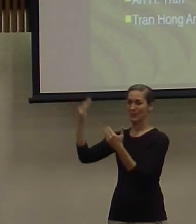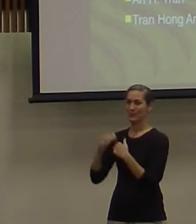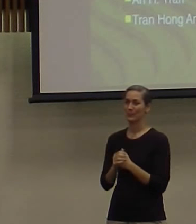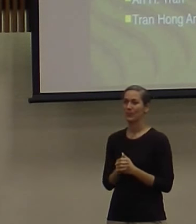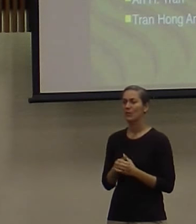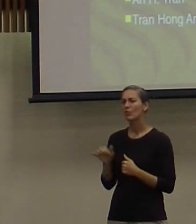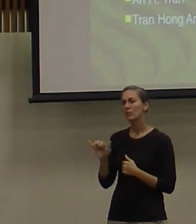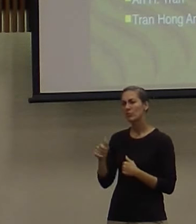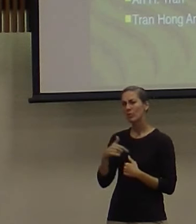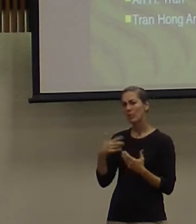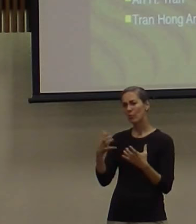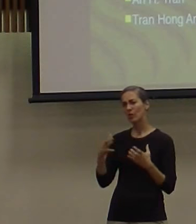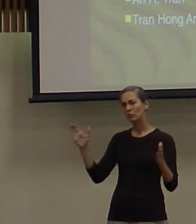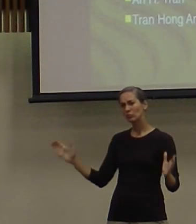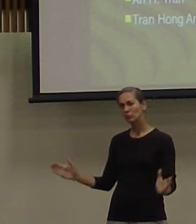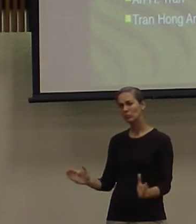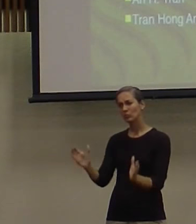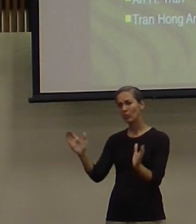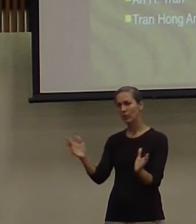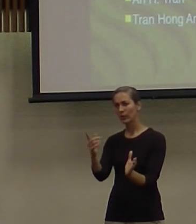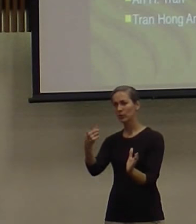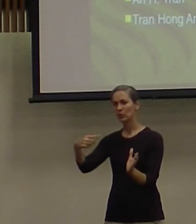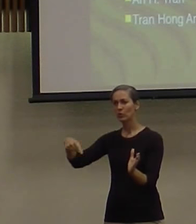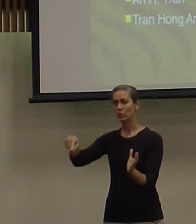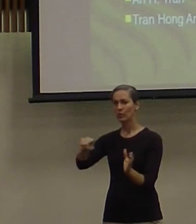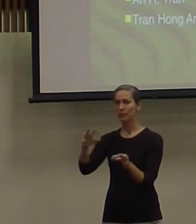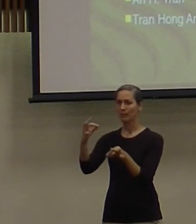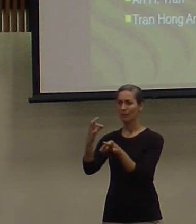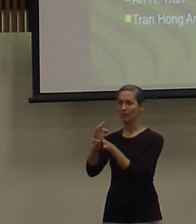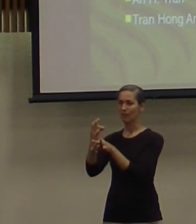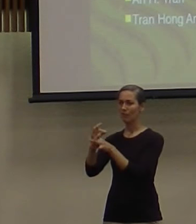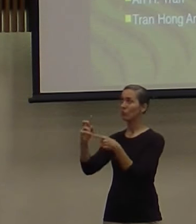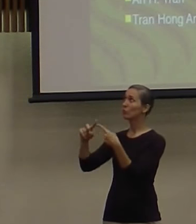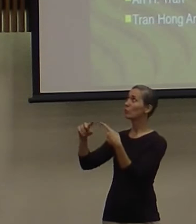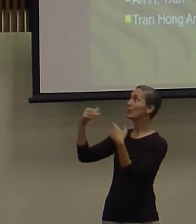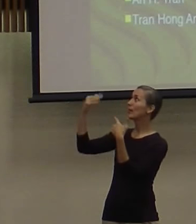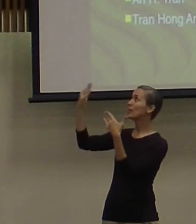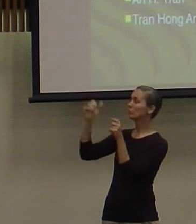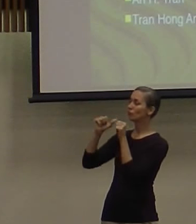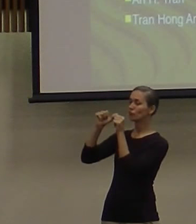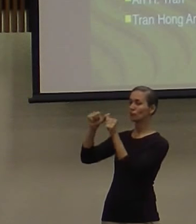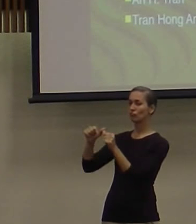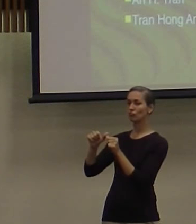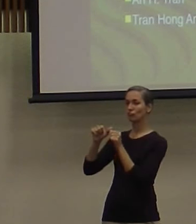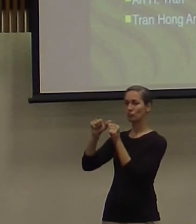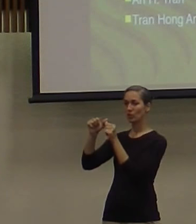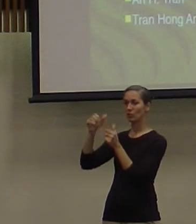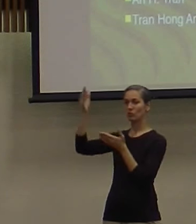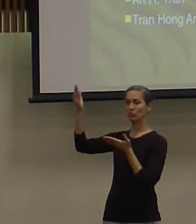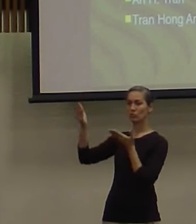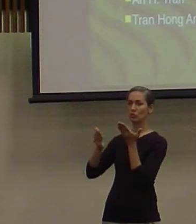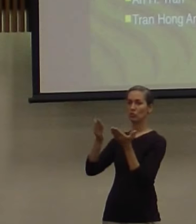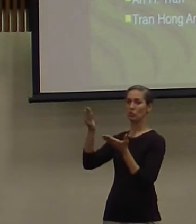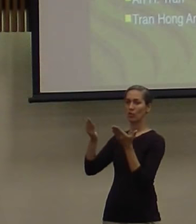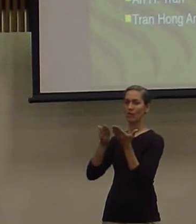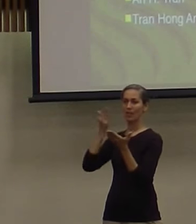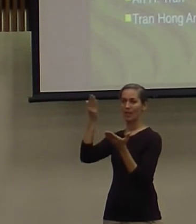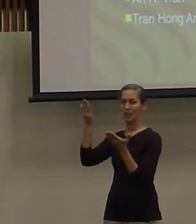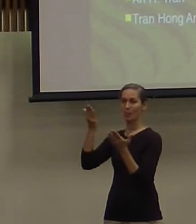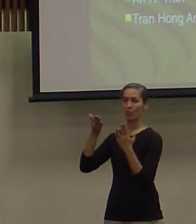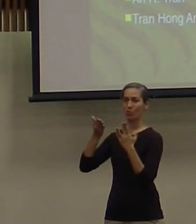I also want to encourage you to be faithful to Him and continue to serve Him through this